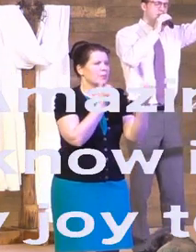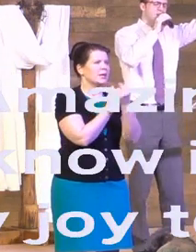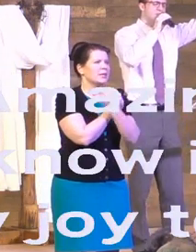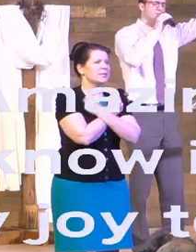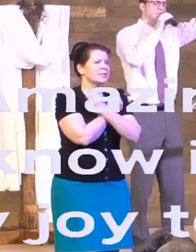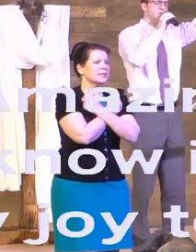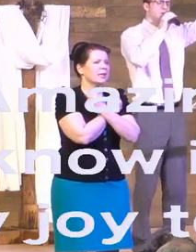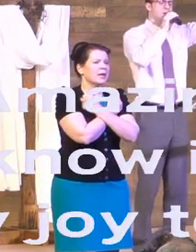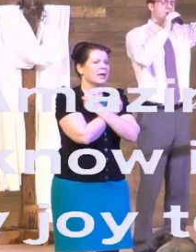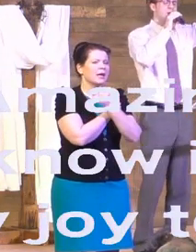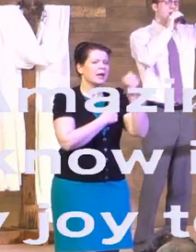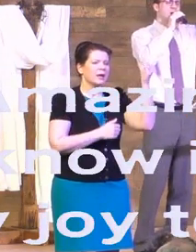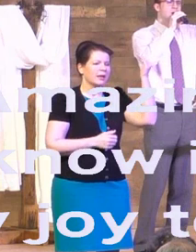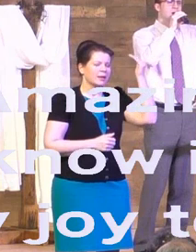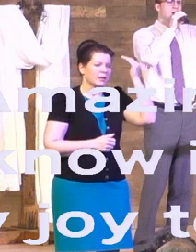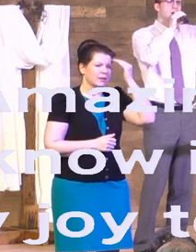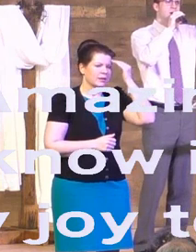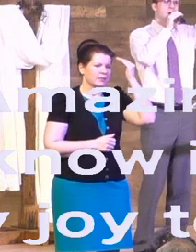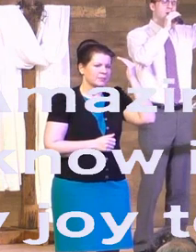Amazing